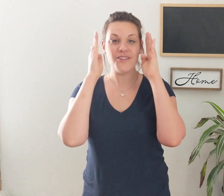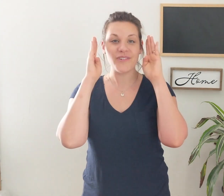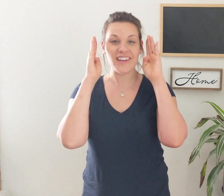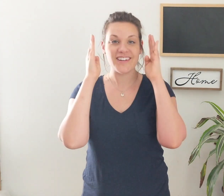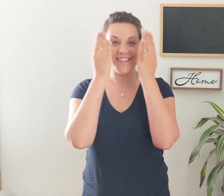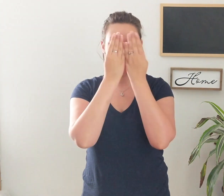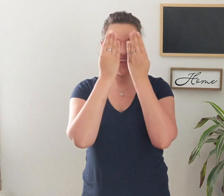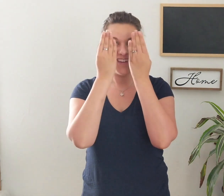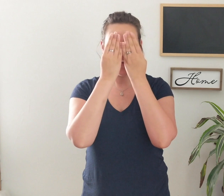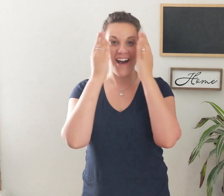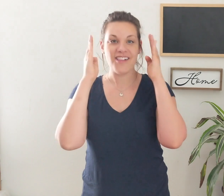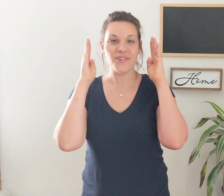Halloween, Halloween.